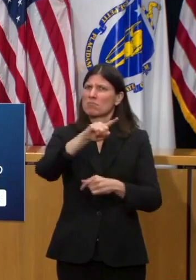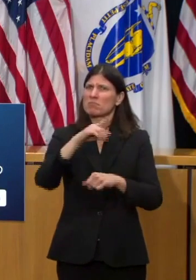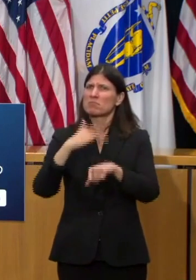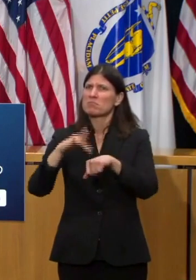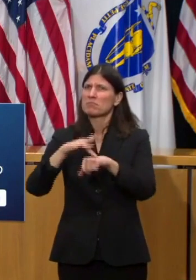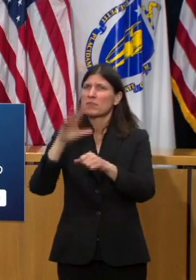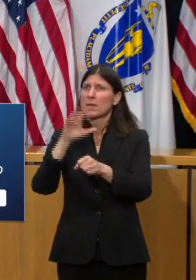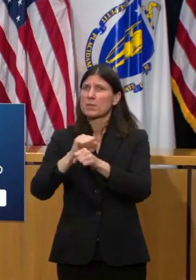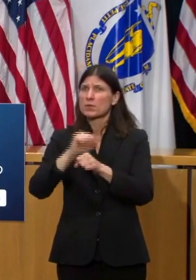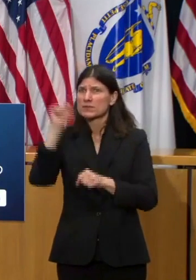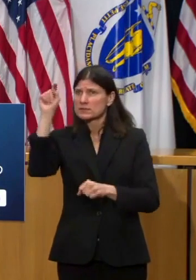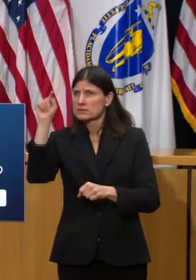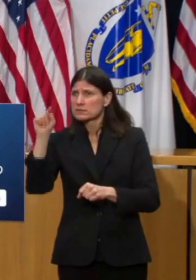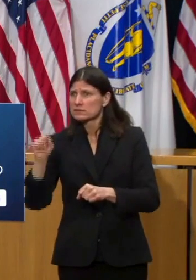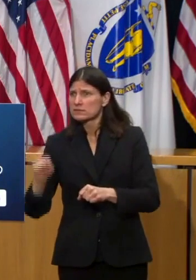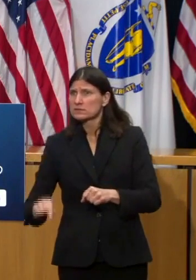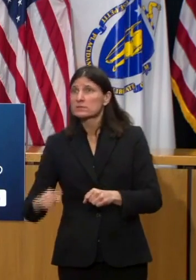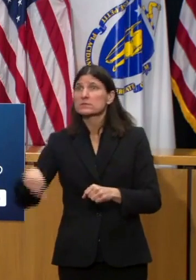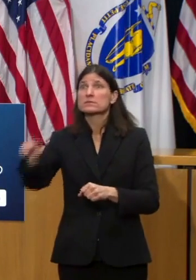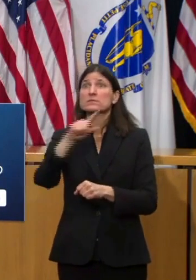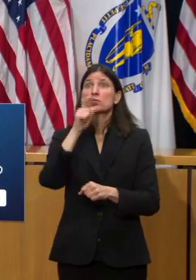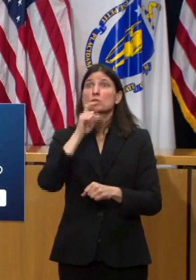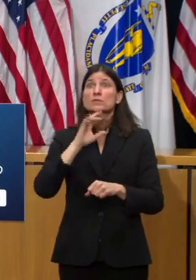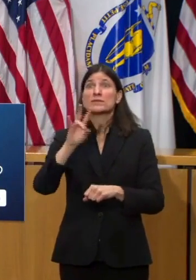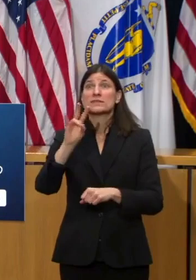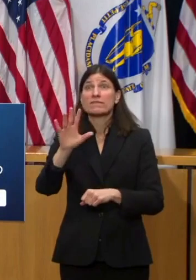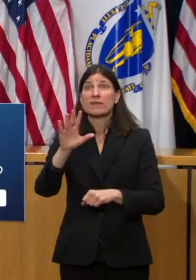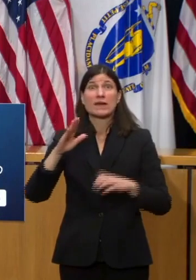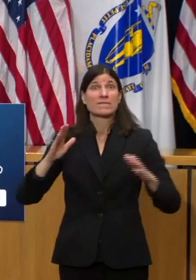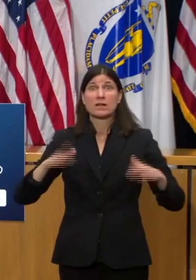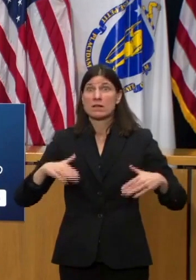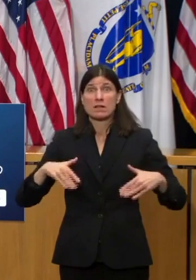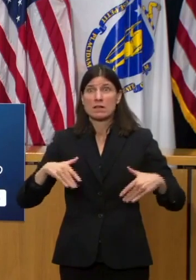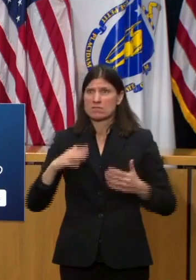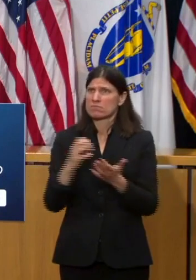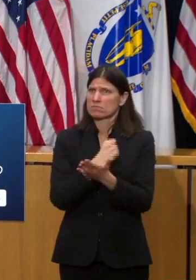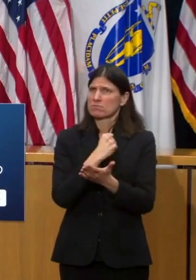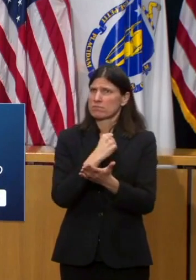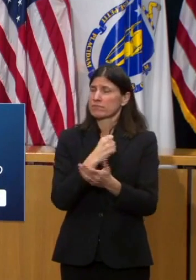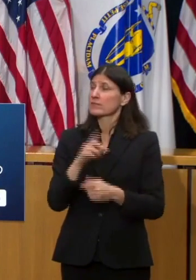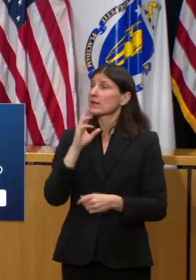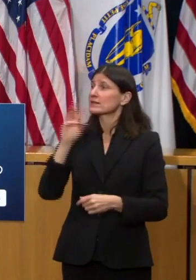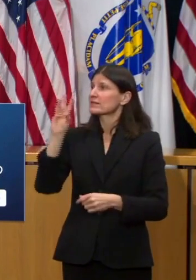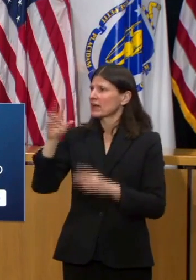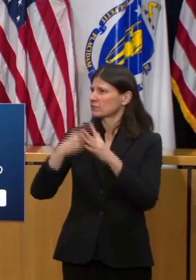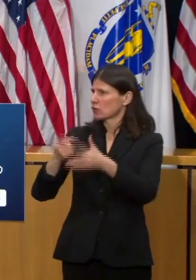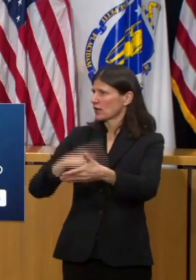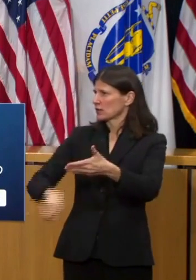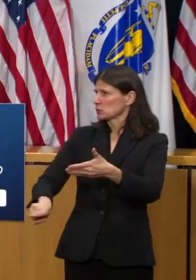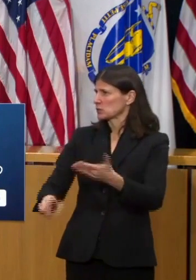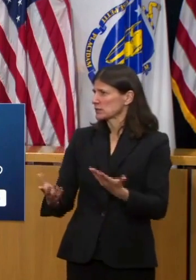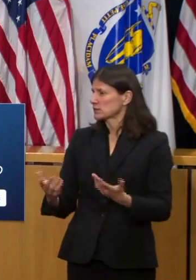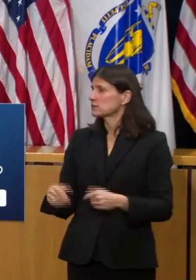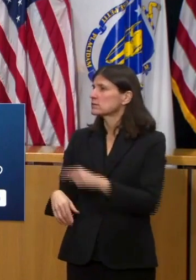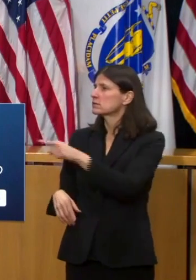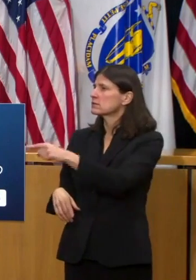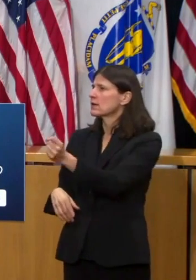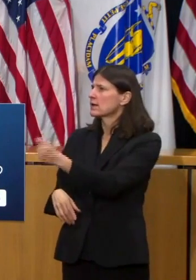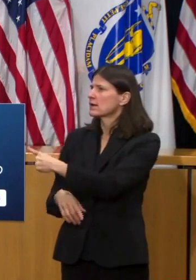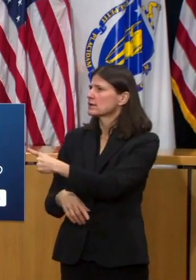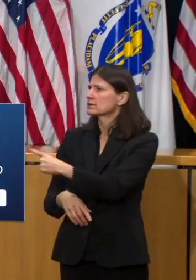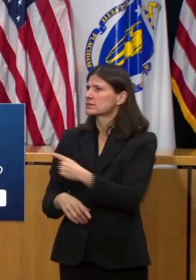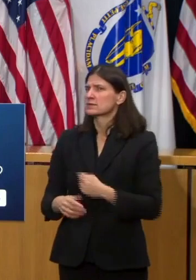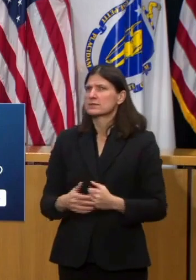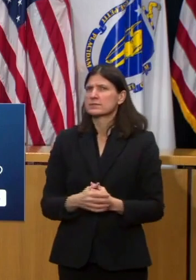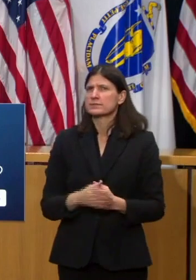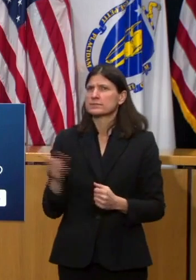that category. So I think we'll continue to see that number climb. Governor, you say it's going to take at least a month for